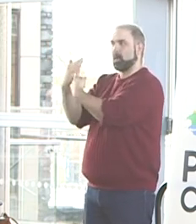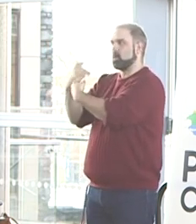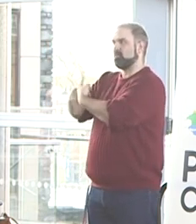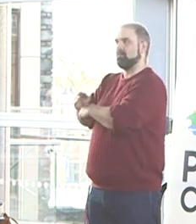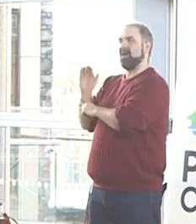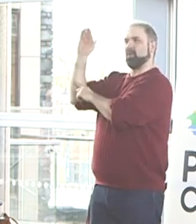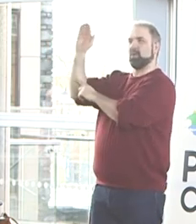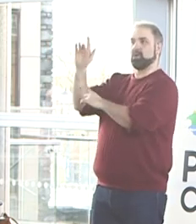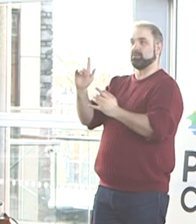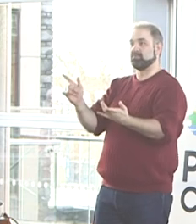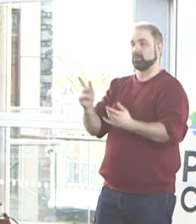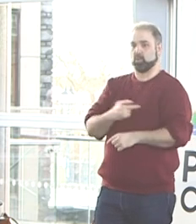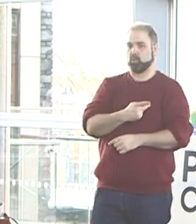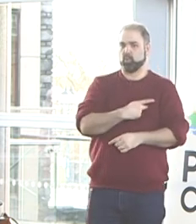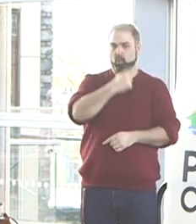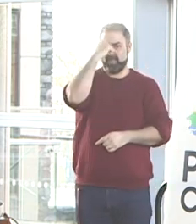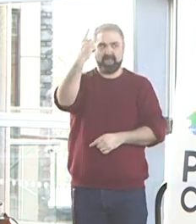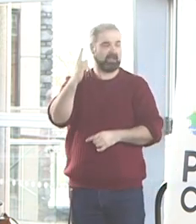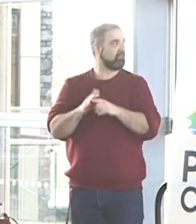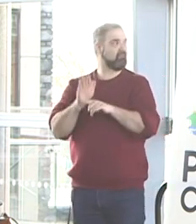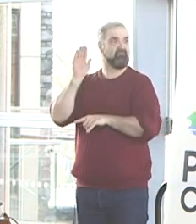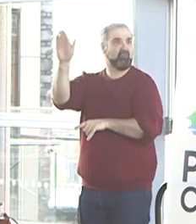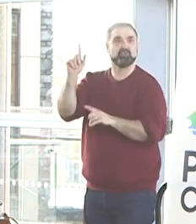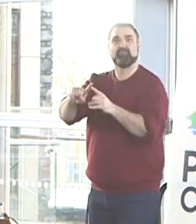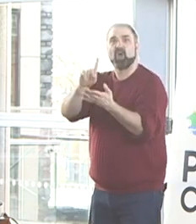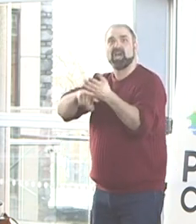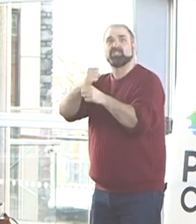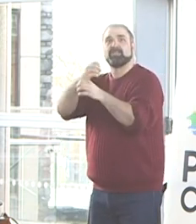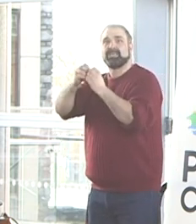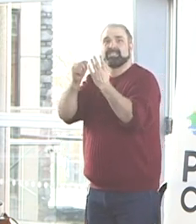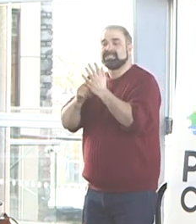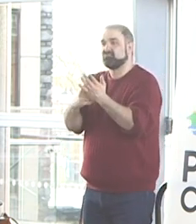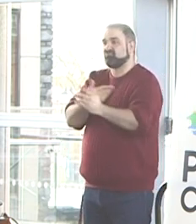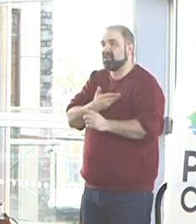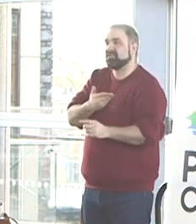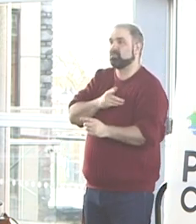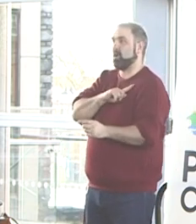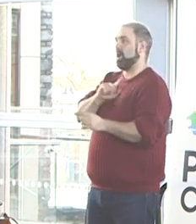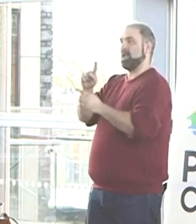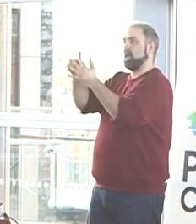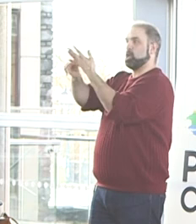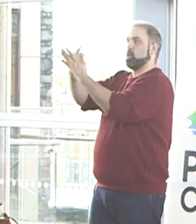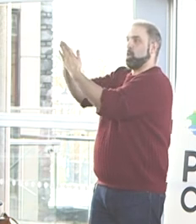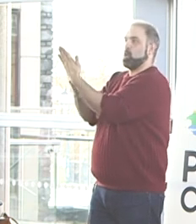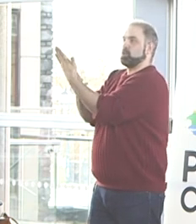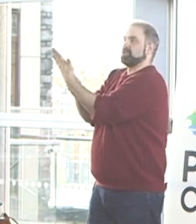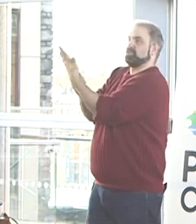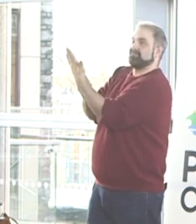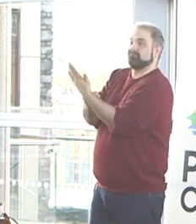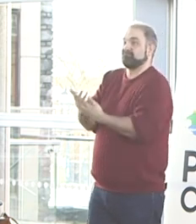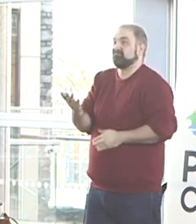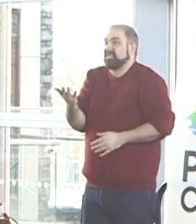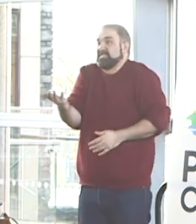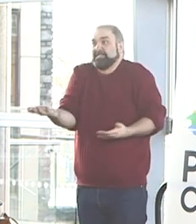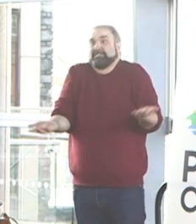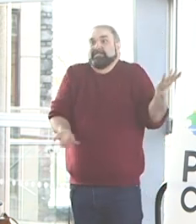outside. So what do both of you think the future holds once we are no longer beholden to European laws? There's a bit of a misnomer